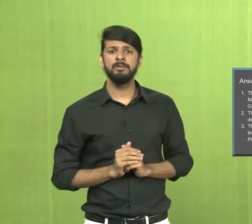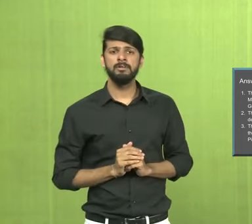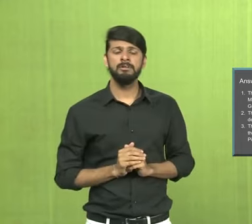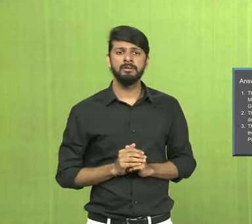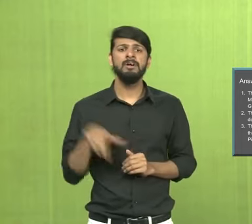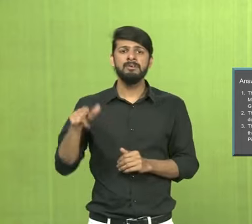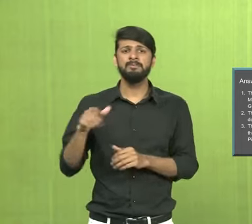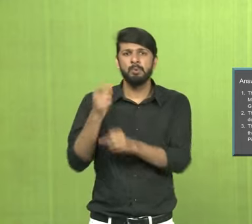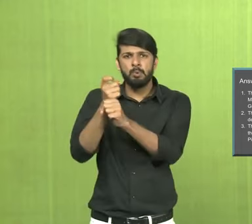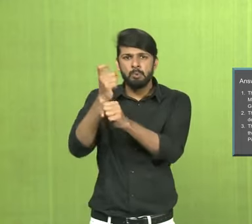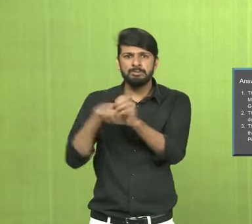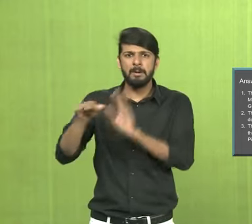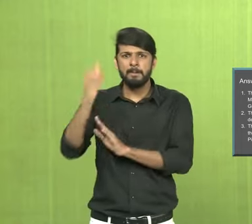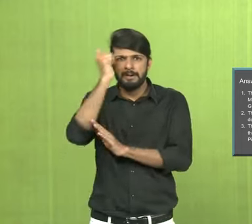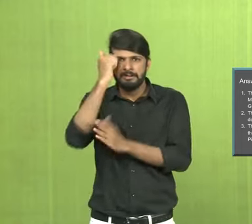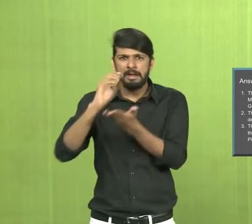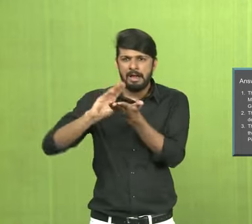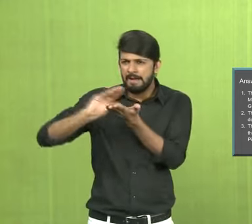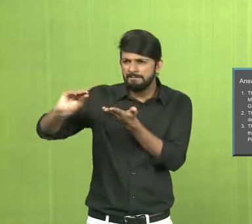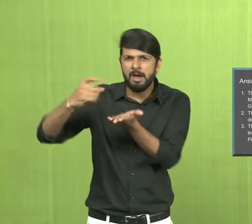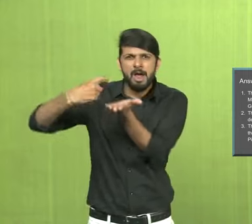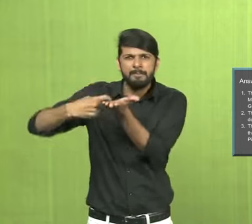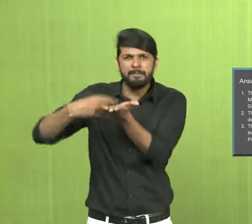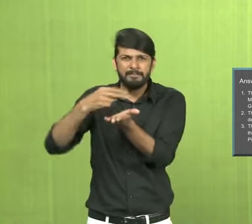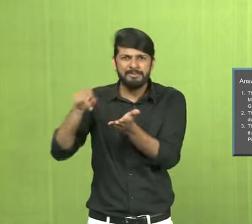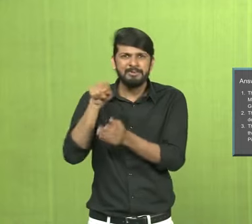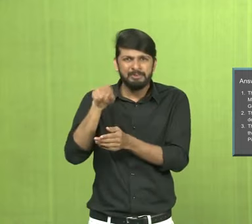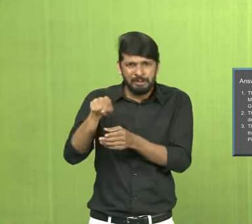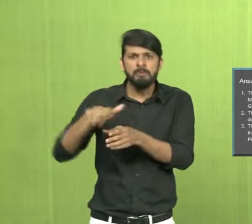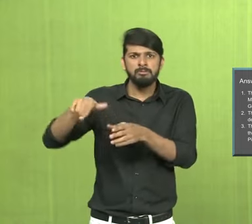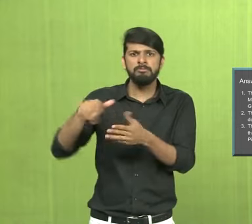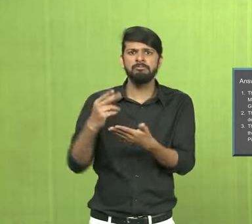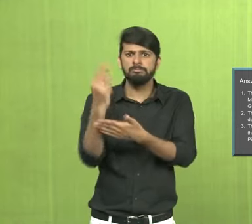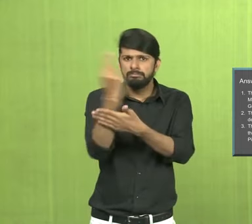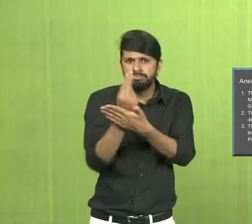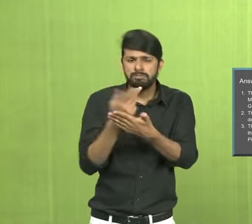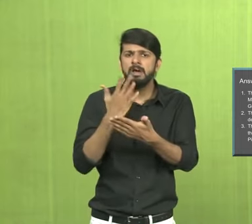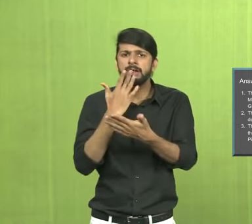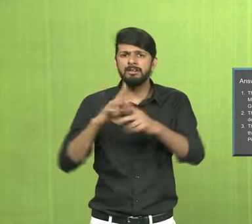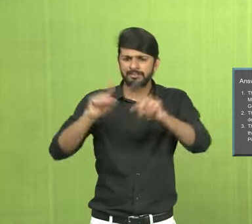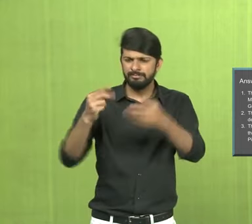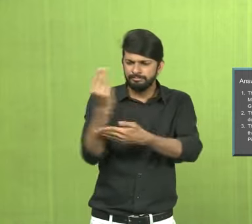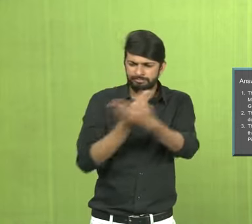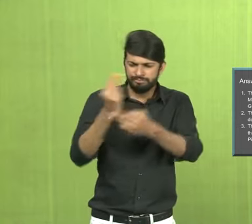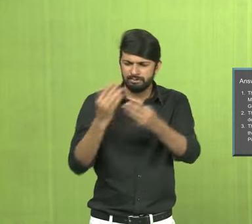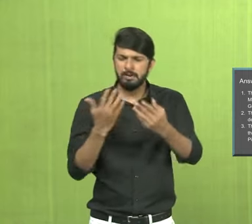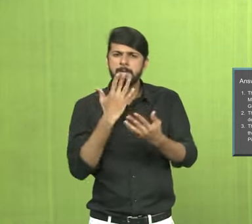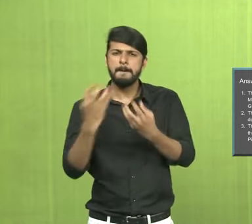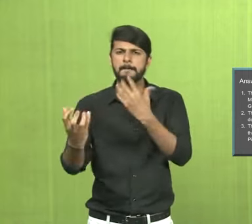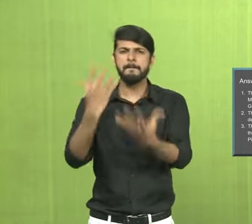while the Rathwa community from Vadodara, Gujarat use a much more vivid,